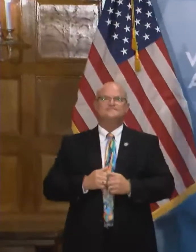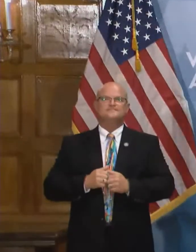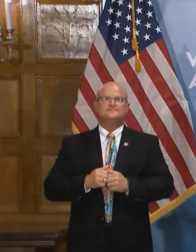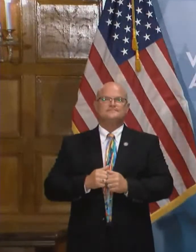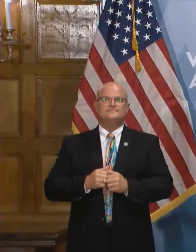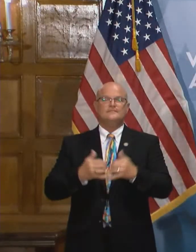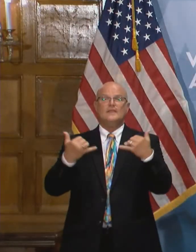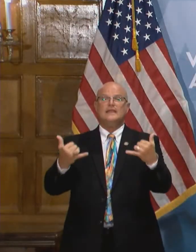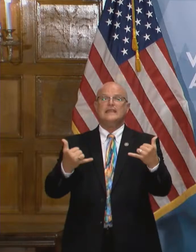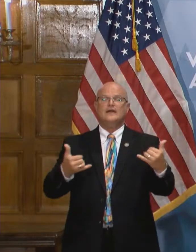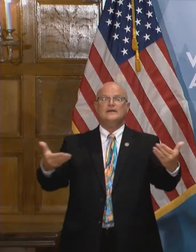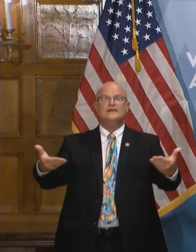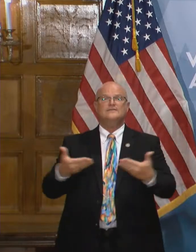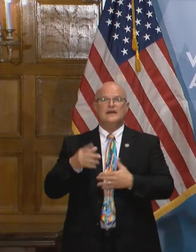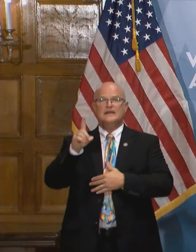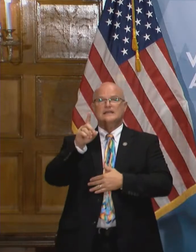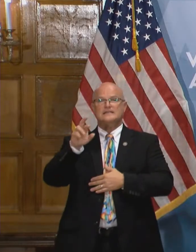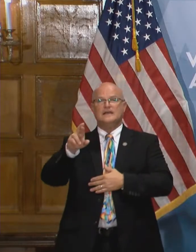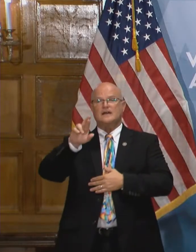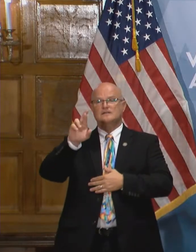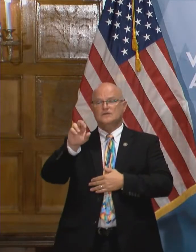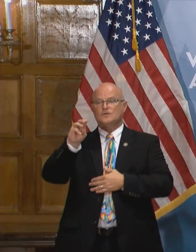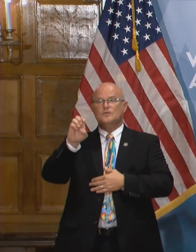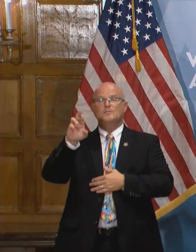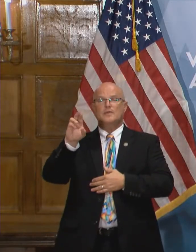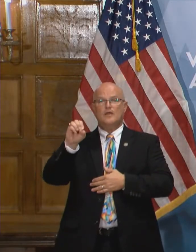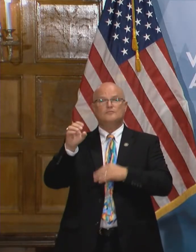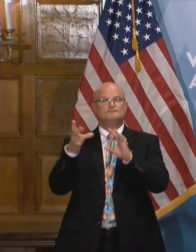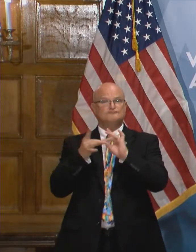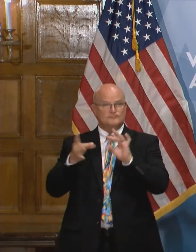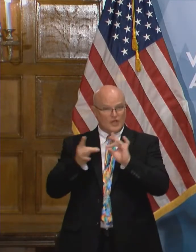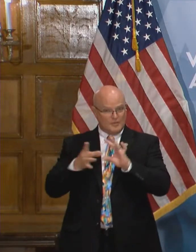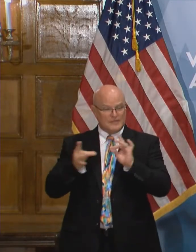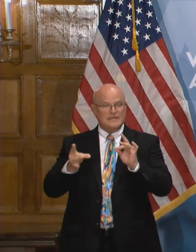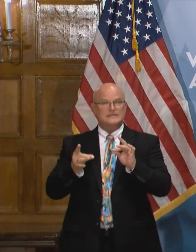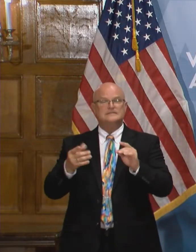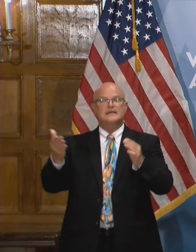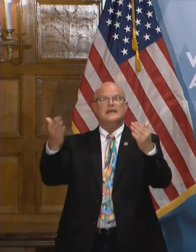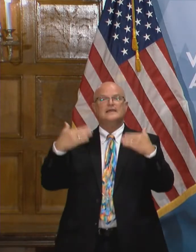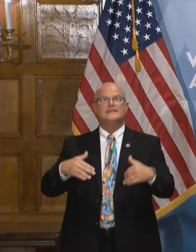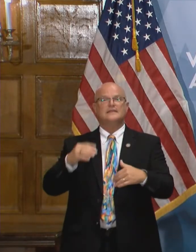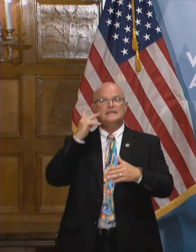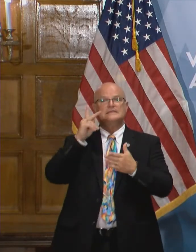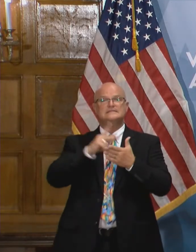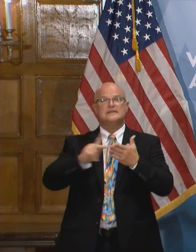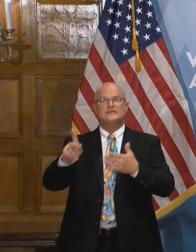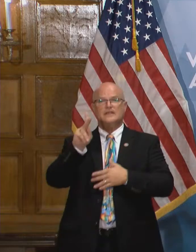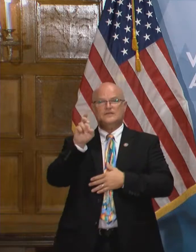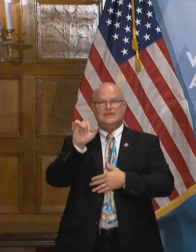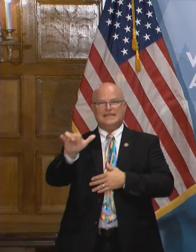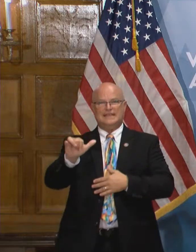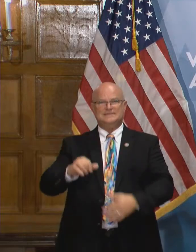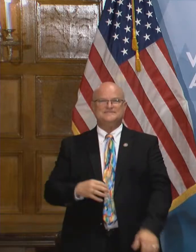With that, let me invite Dr. Romero for his comments, followed by Secretary Key.